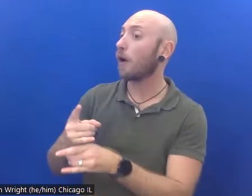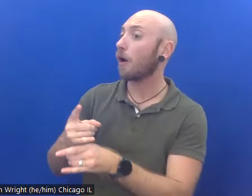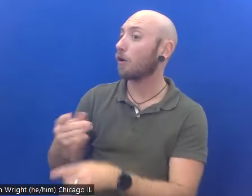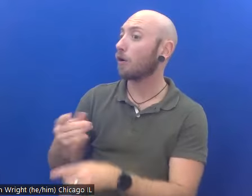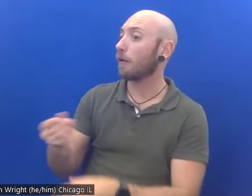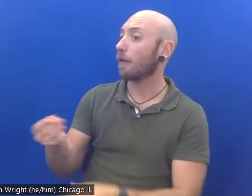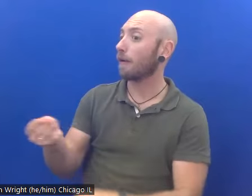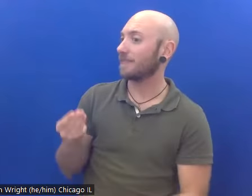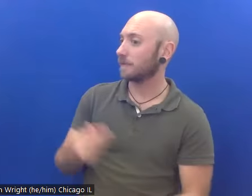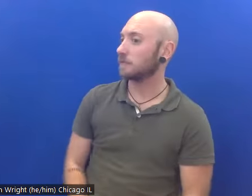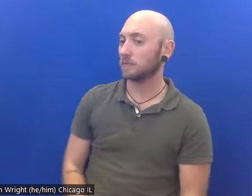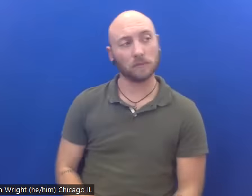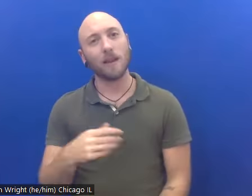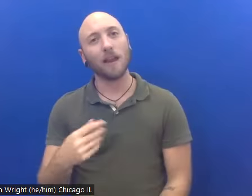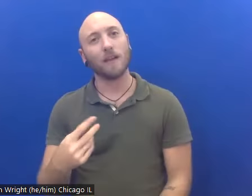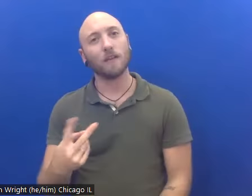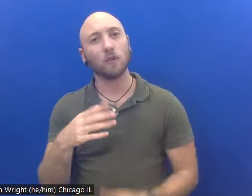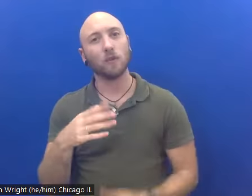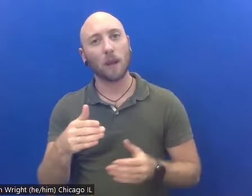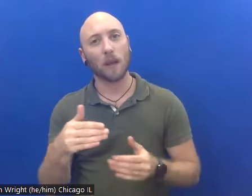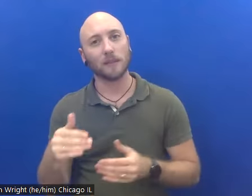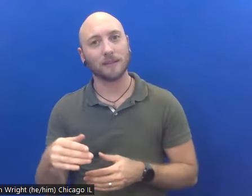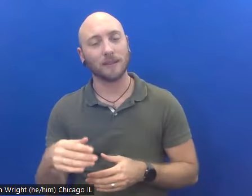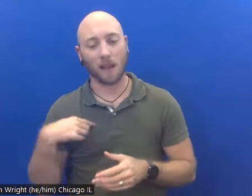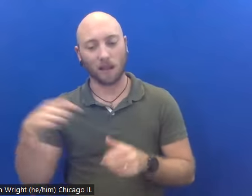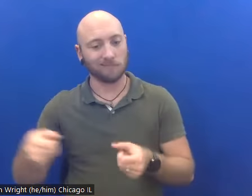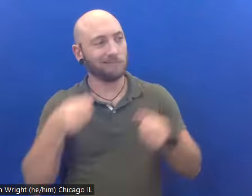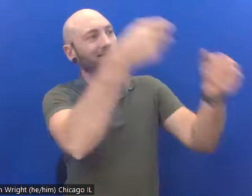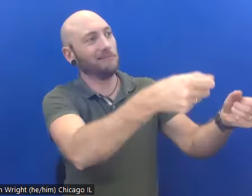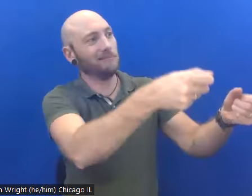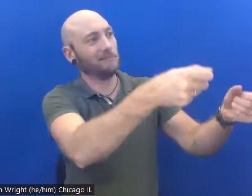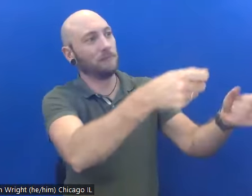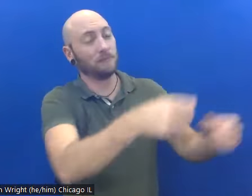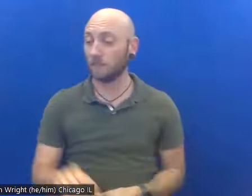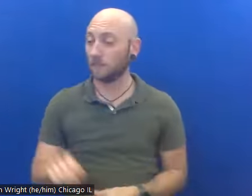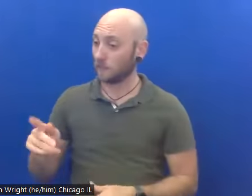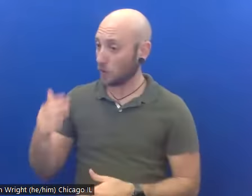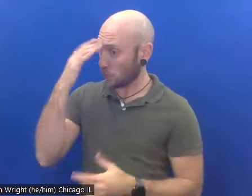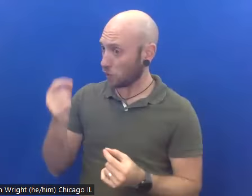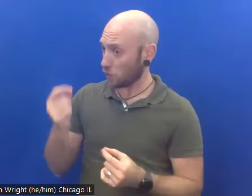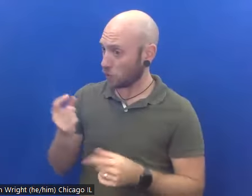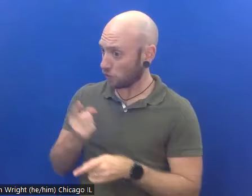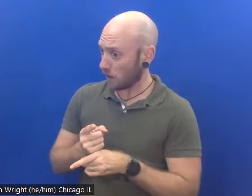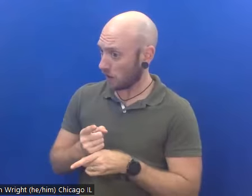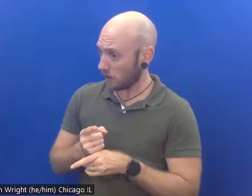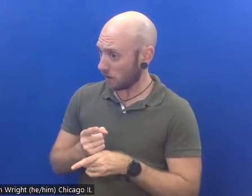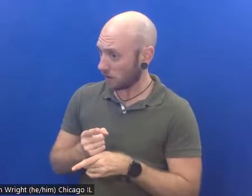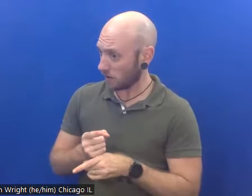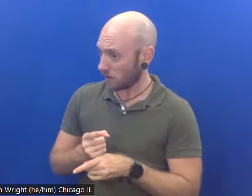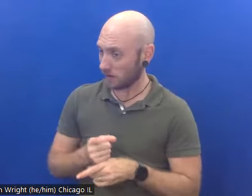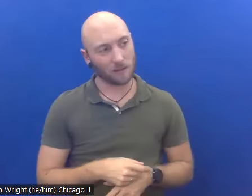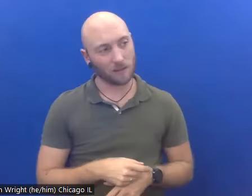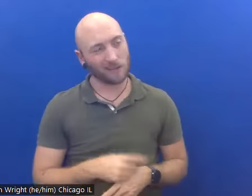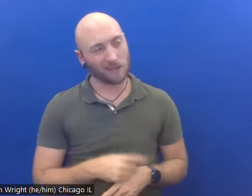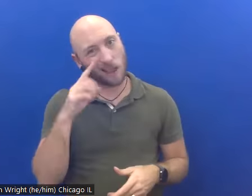dad looks at me and says, "You have to do now, right?" And he meant go back to AA, which I knew was bullshit because that doesn't work. I was there.